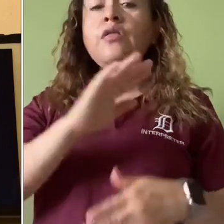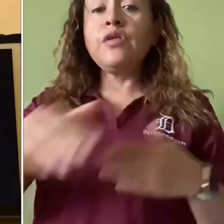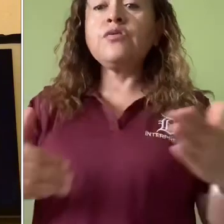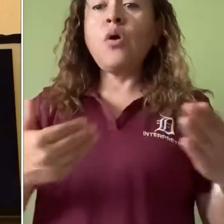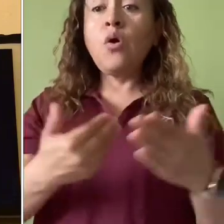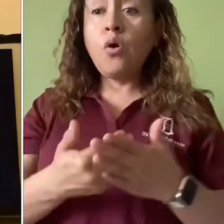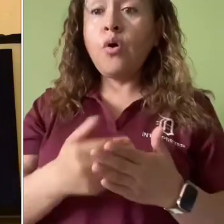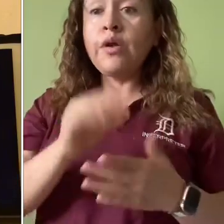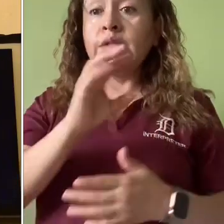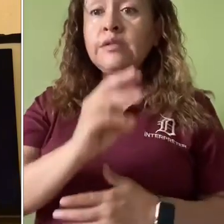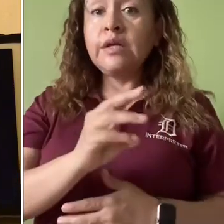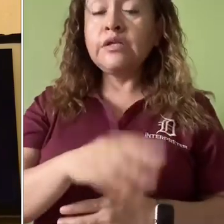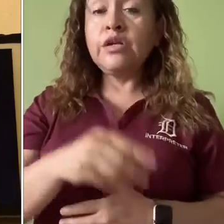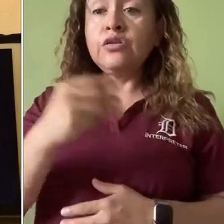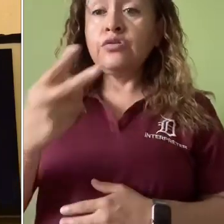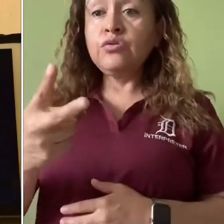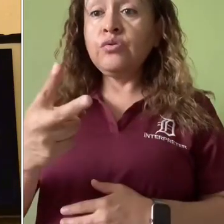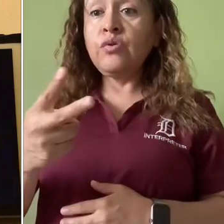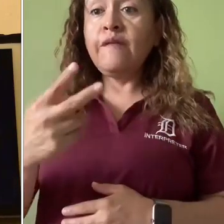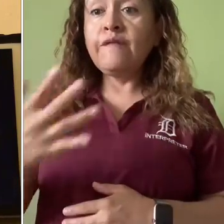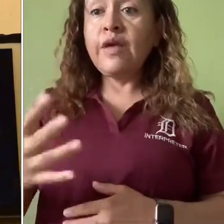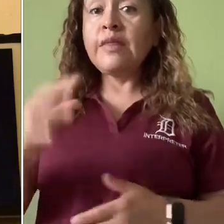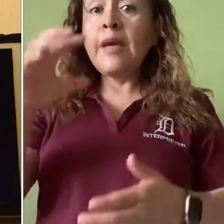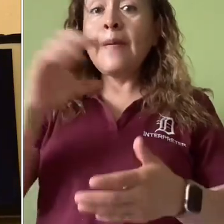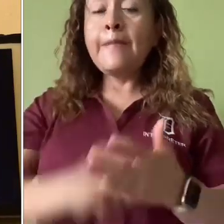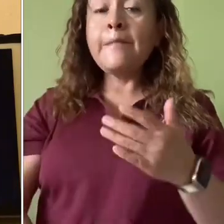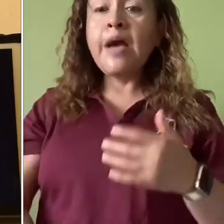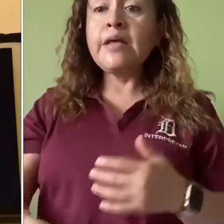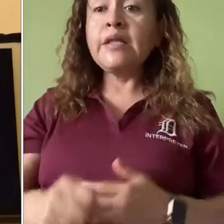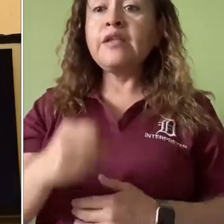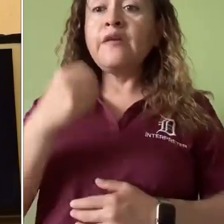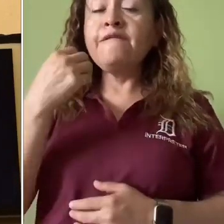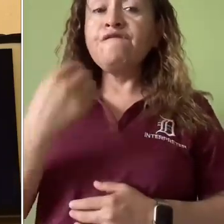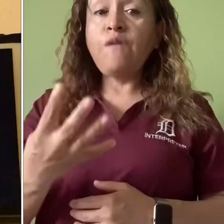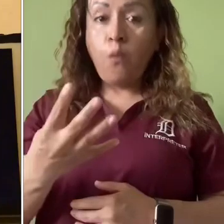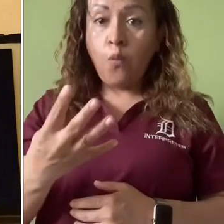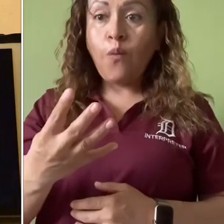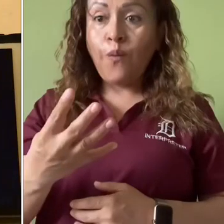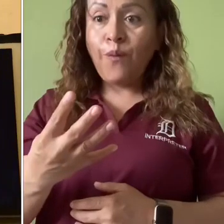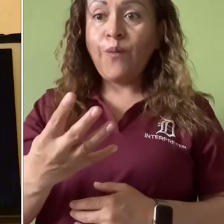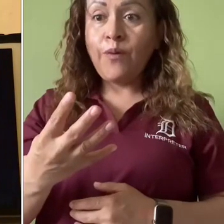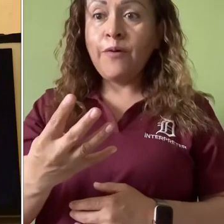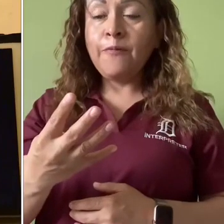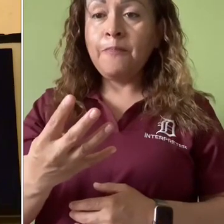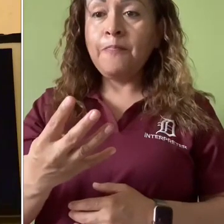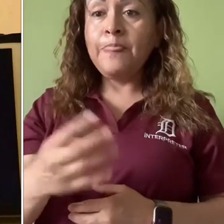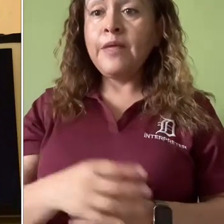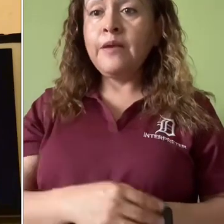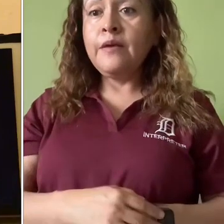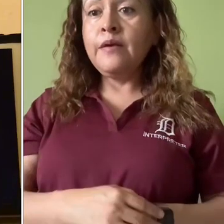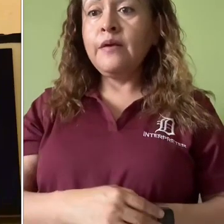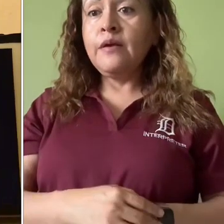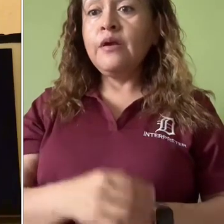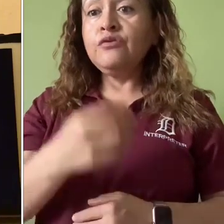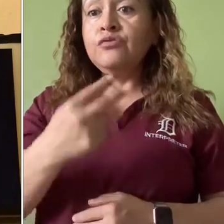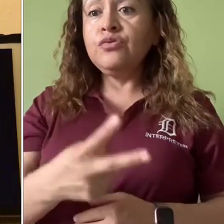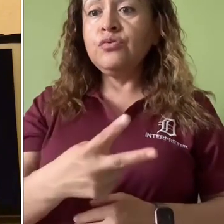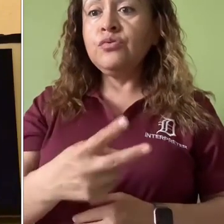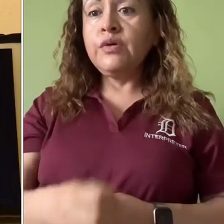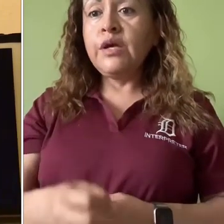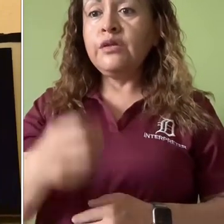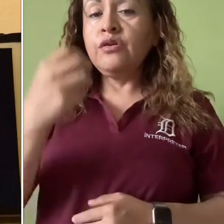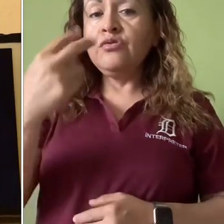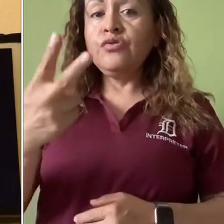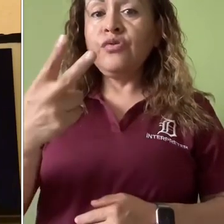figure out, it's going to be this entire length, 6 2/5, minus 4, minus CD right over here. So it's going to